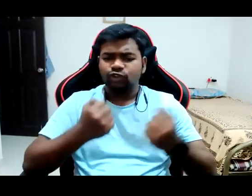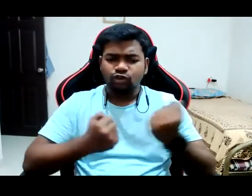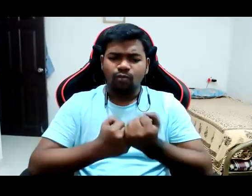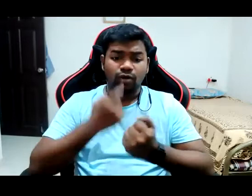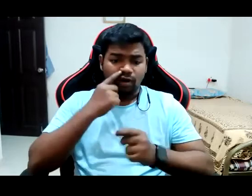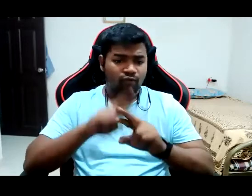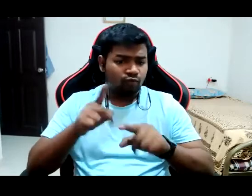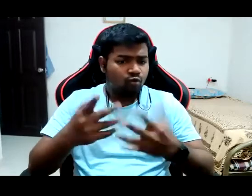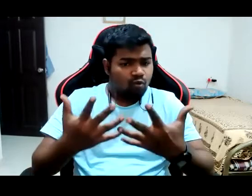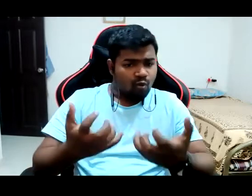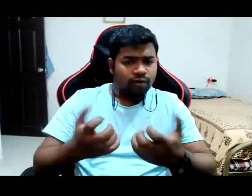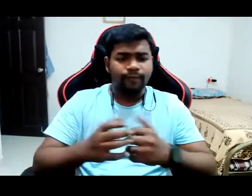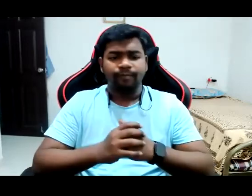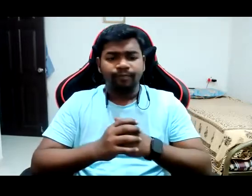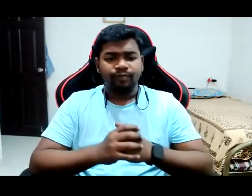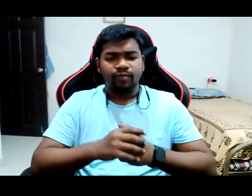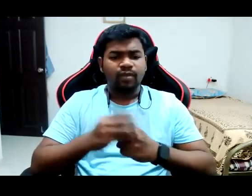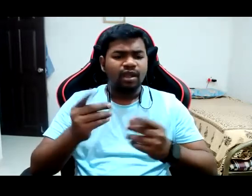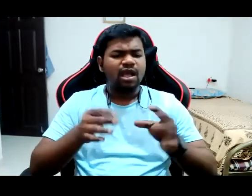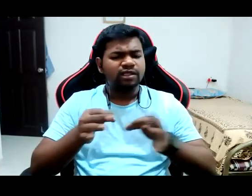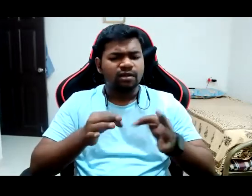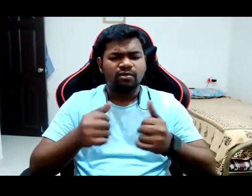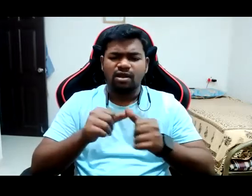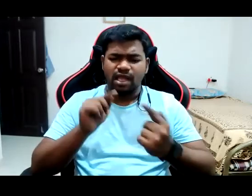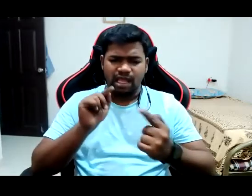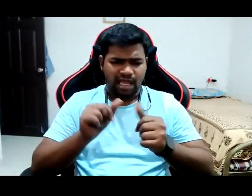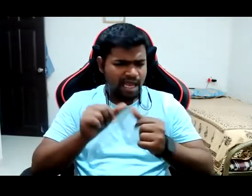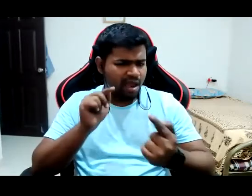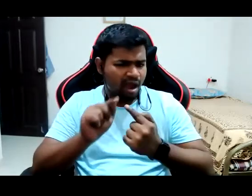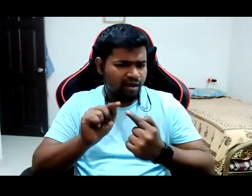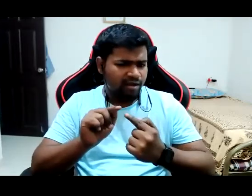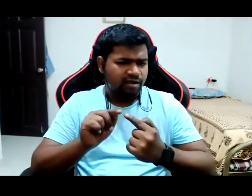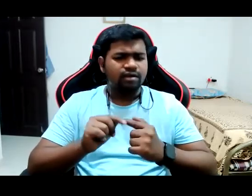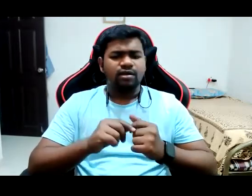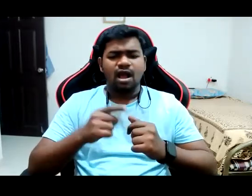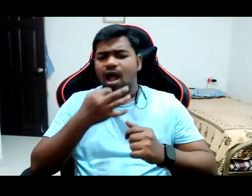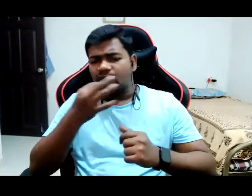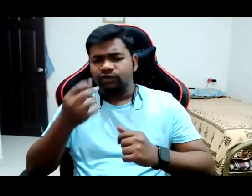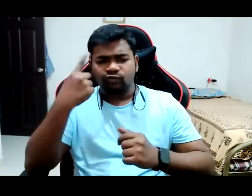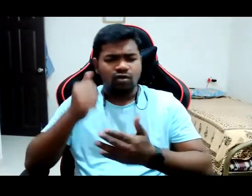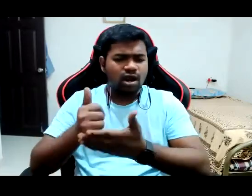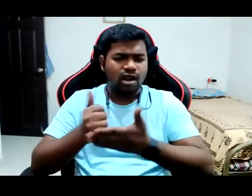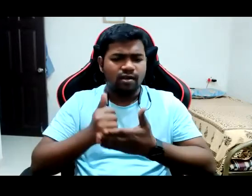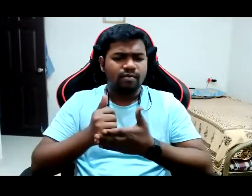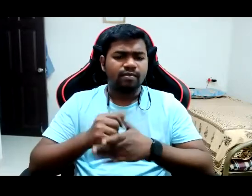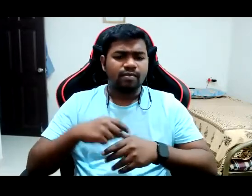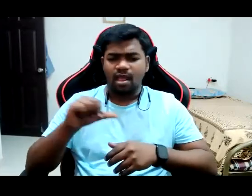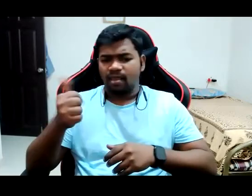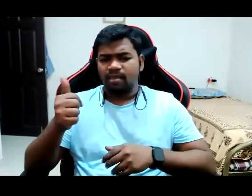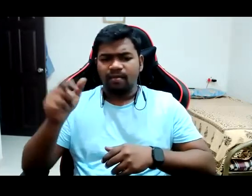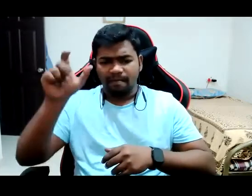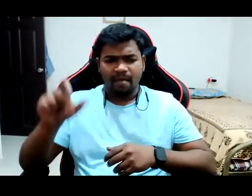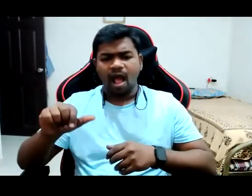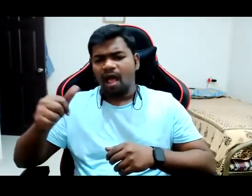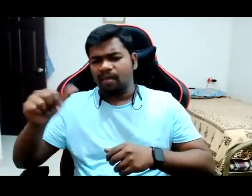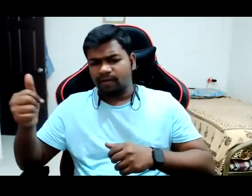for example, if there's something related to like AI, ask me for help. I mean, my background, for example, is in AI. If there's something else